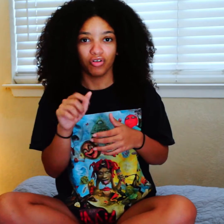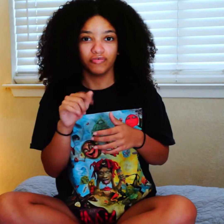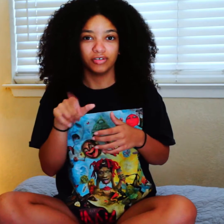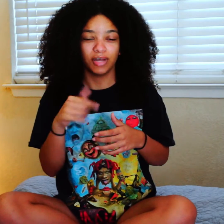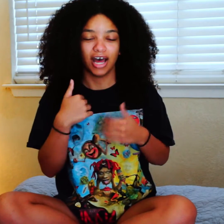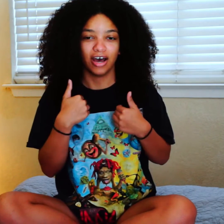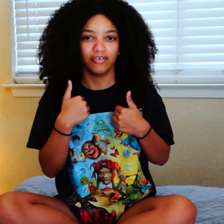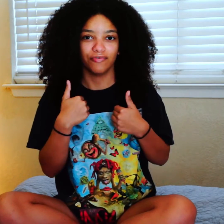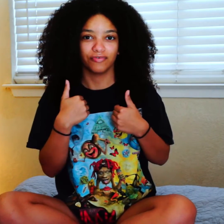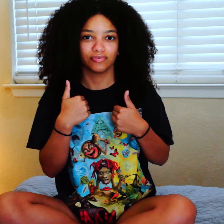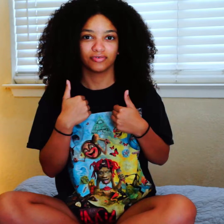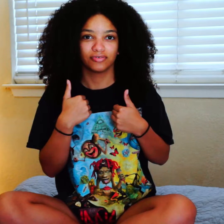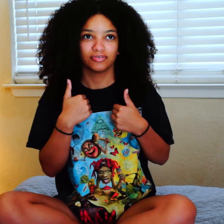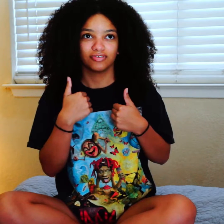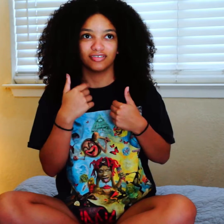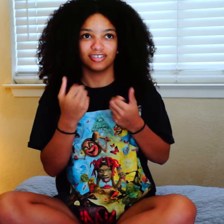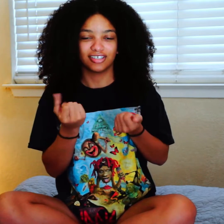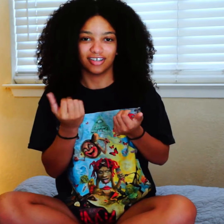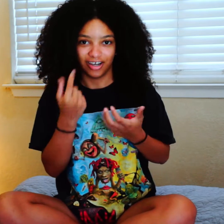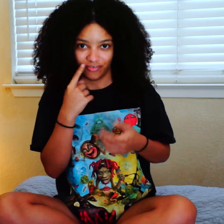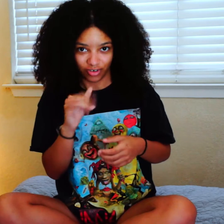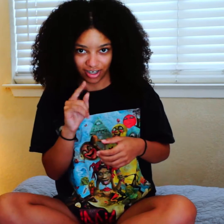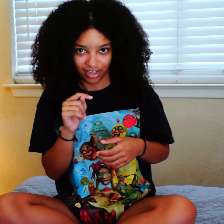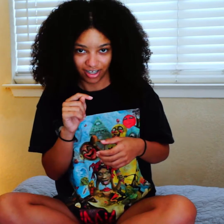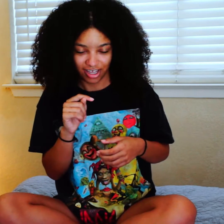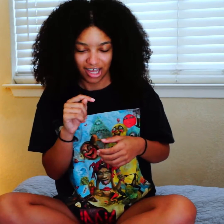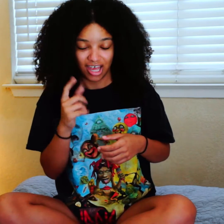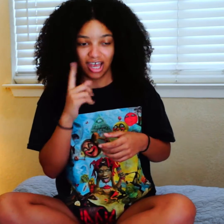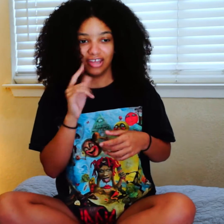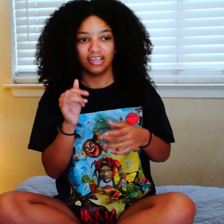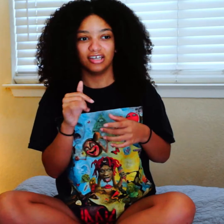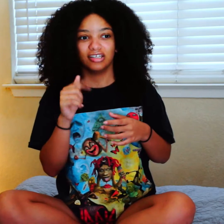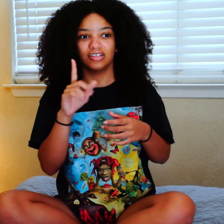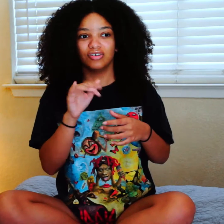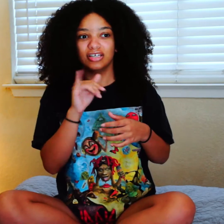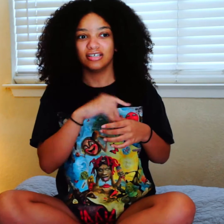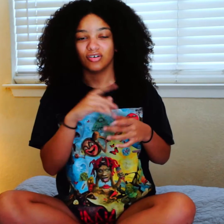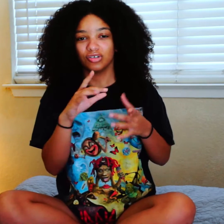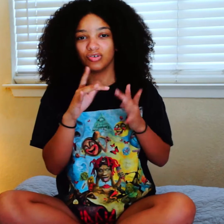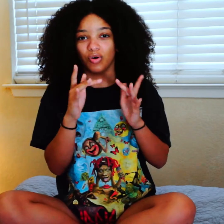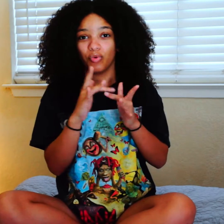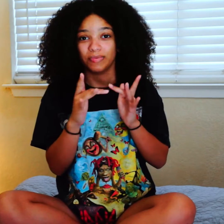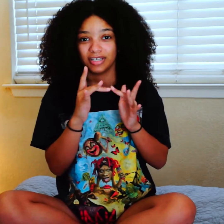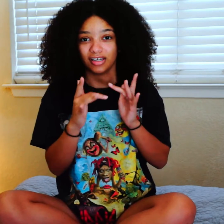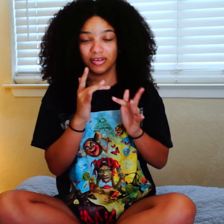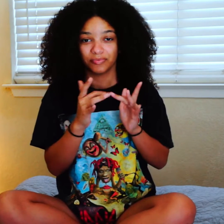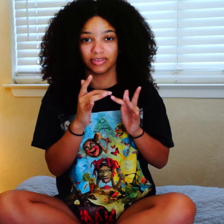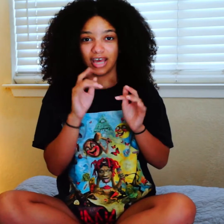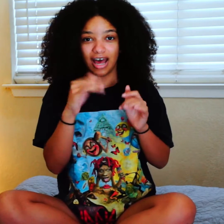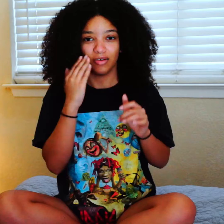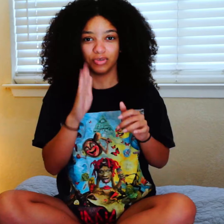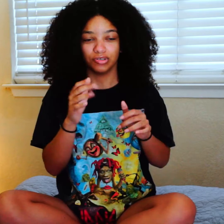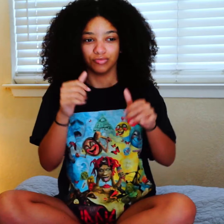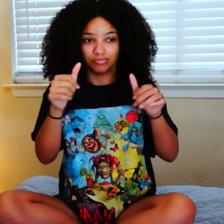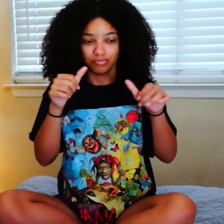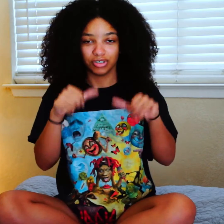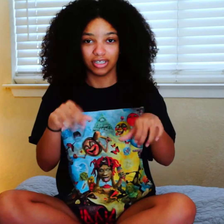them have the sign for it. And then there is also a website that I will put in